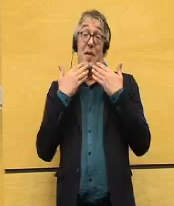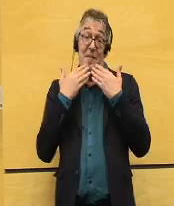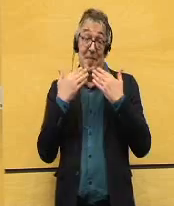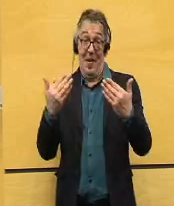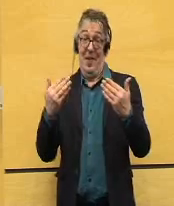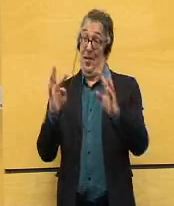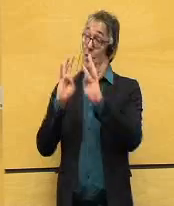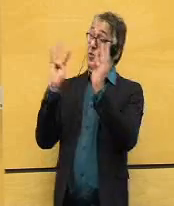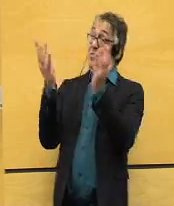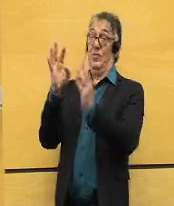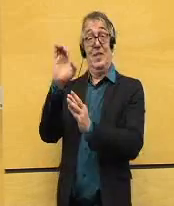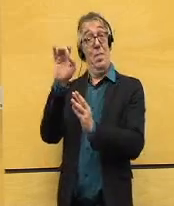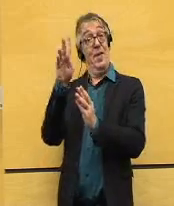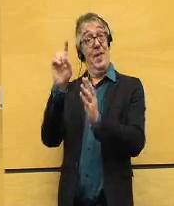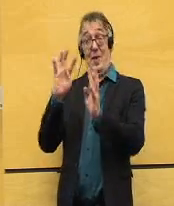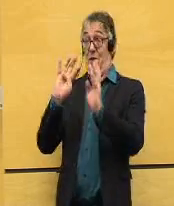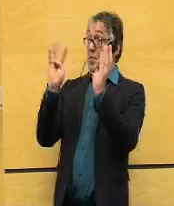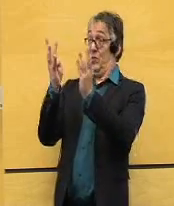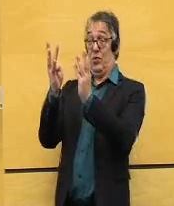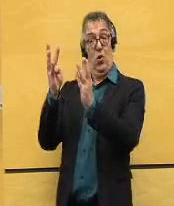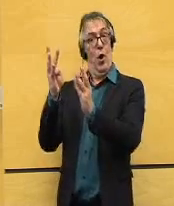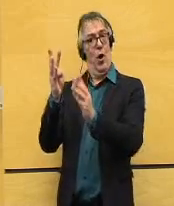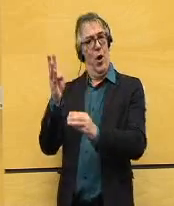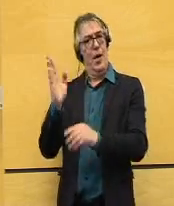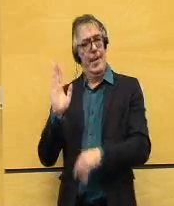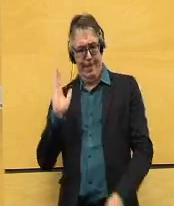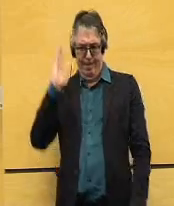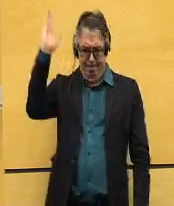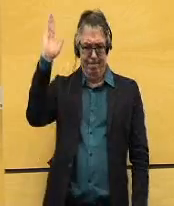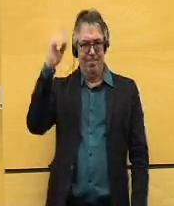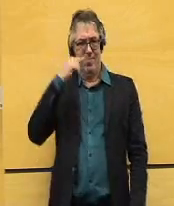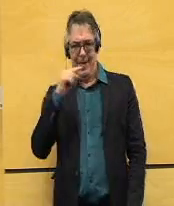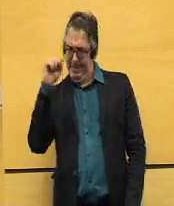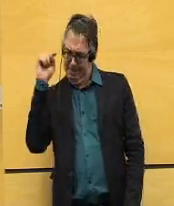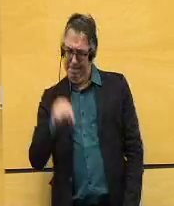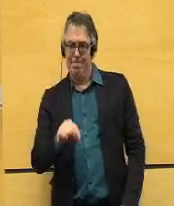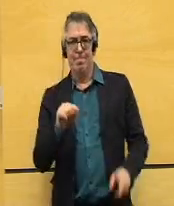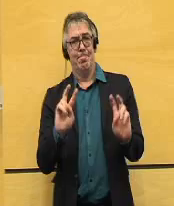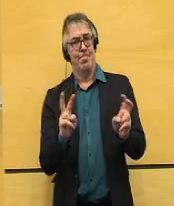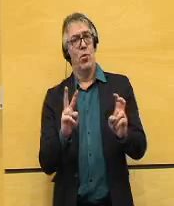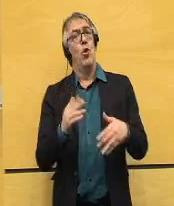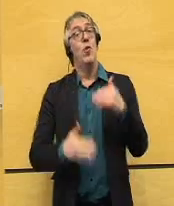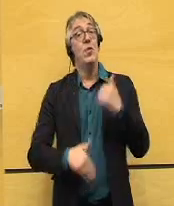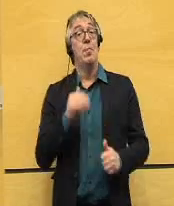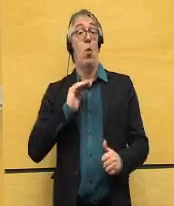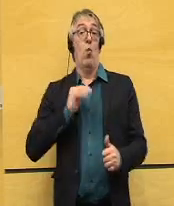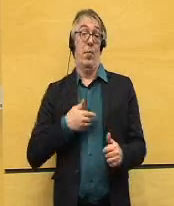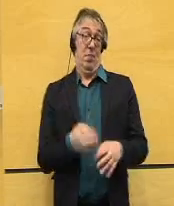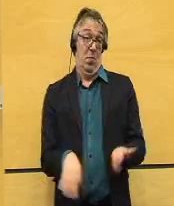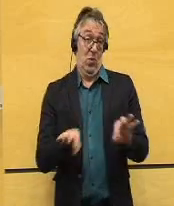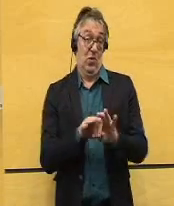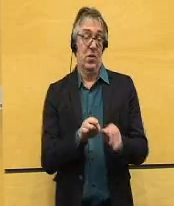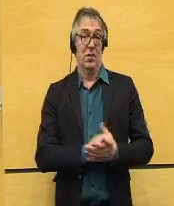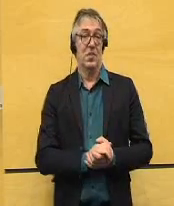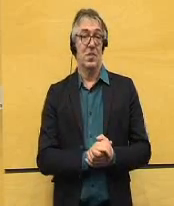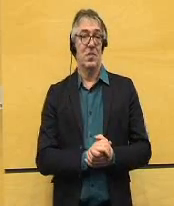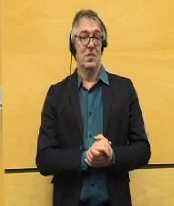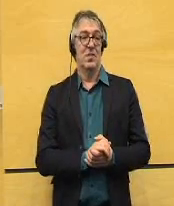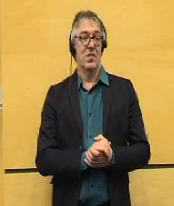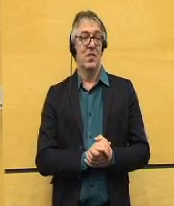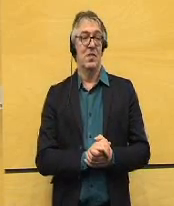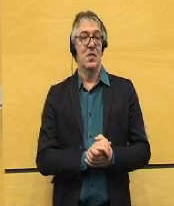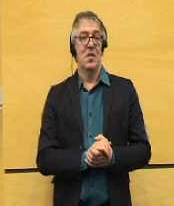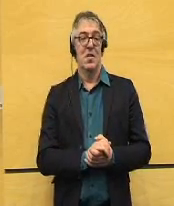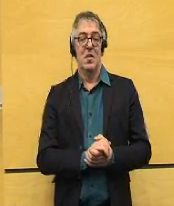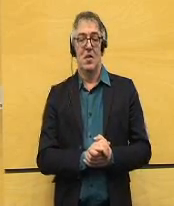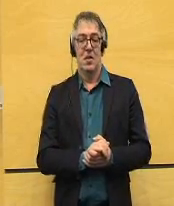members, for mentioning the issues on women with disabilities. In replying to your question, I would like to start